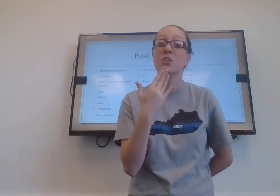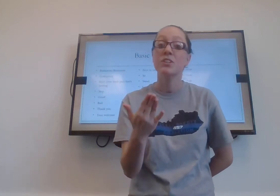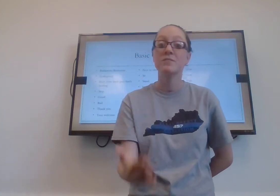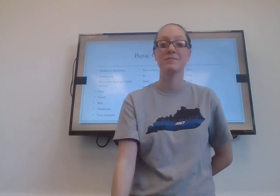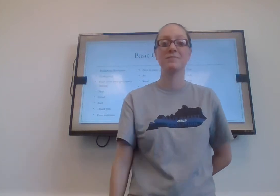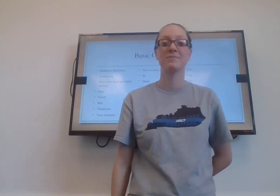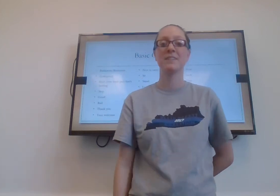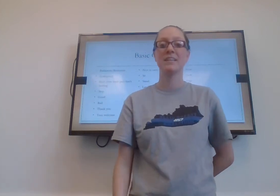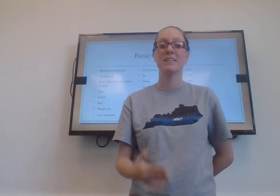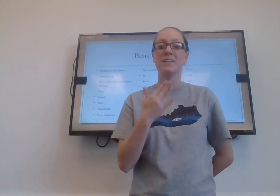good,